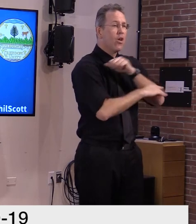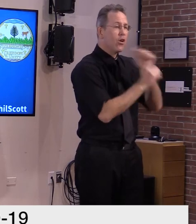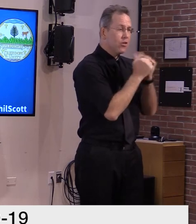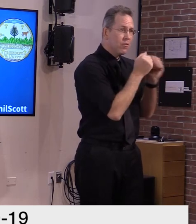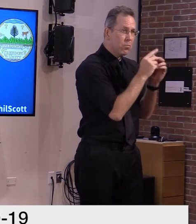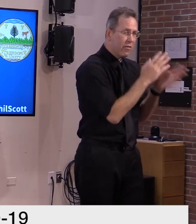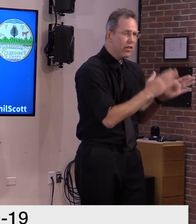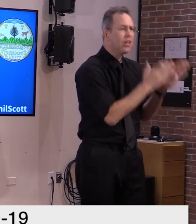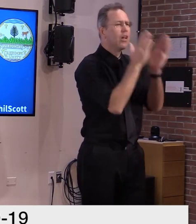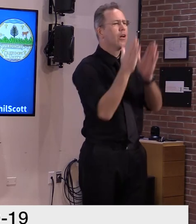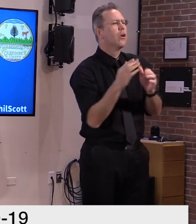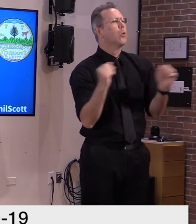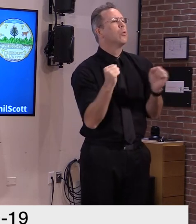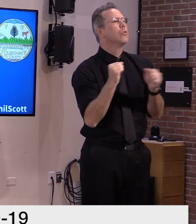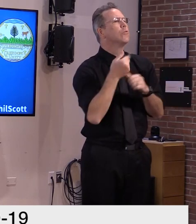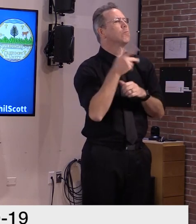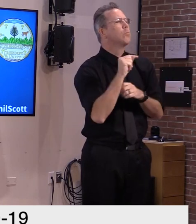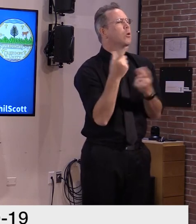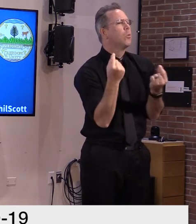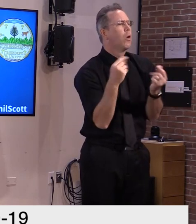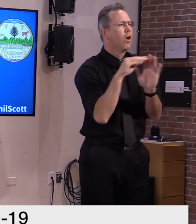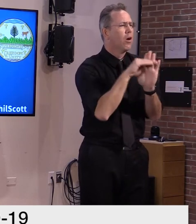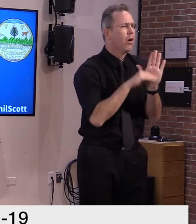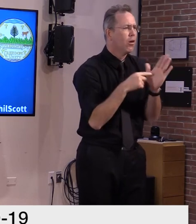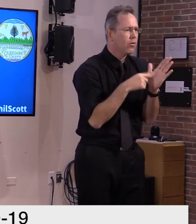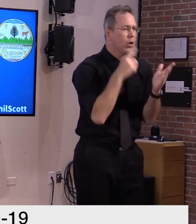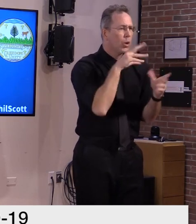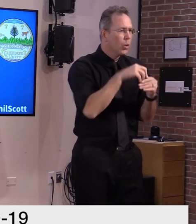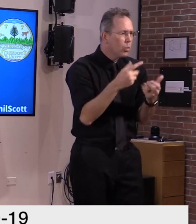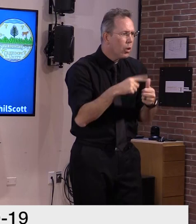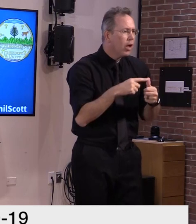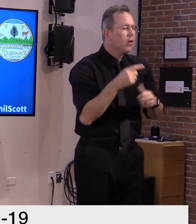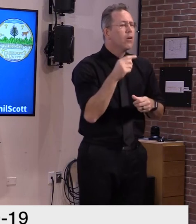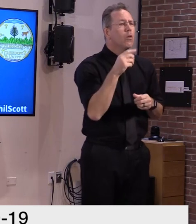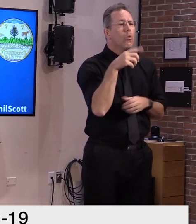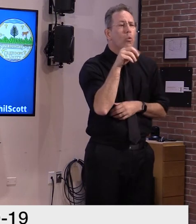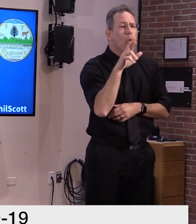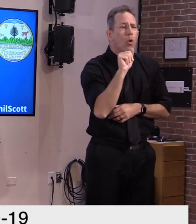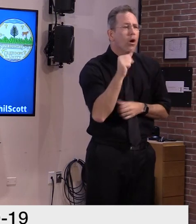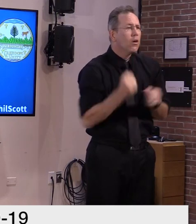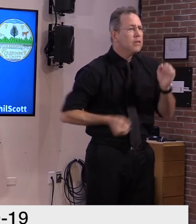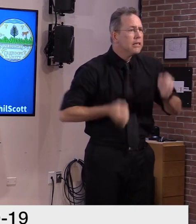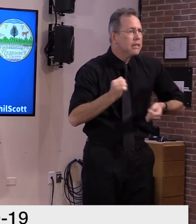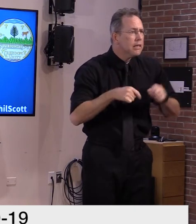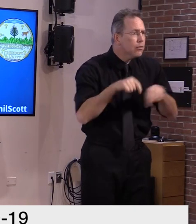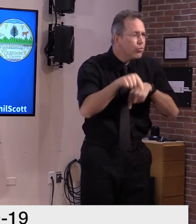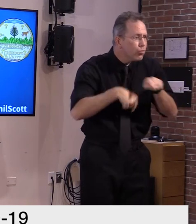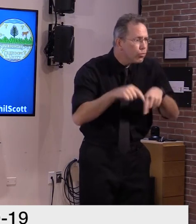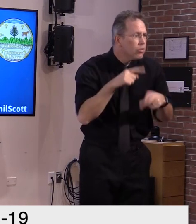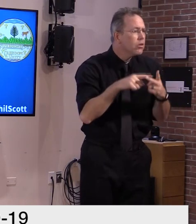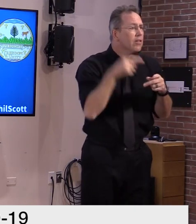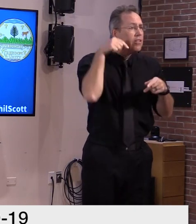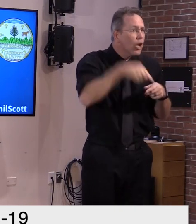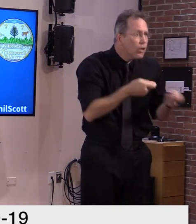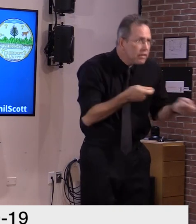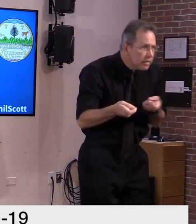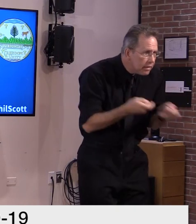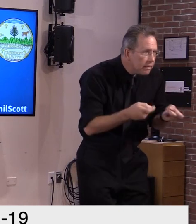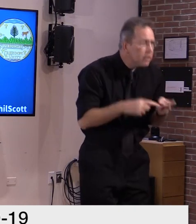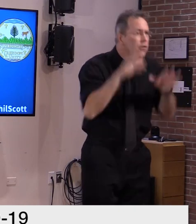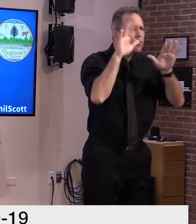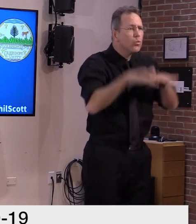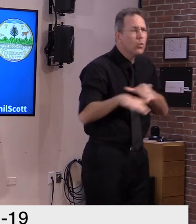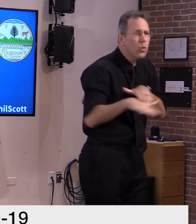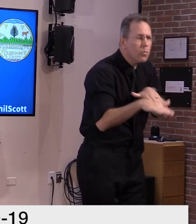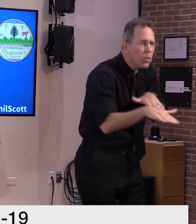typically offered in Vermont include Nordic skiing, downhill skiing, snowboarding, basketball, bowling,